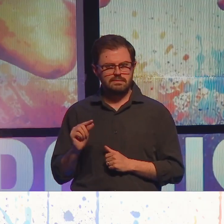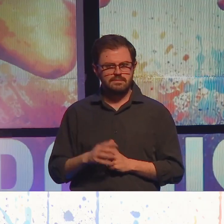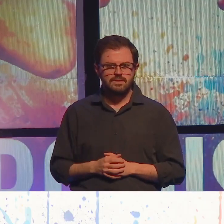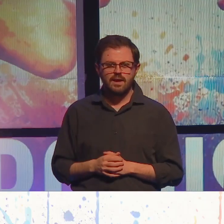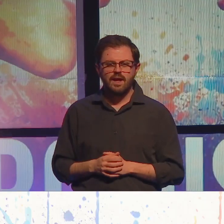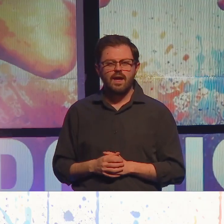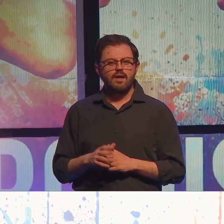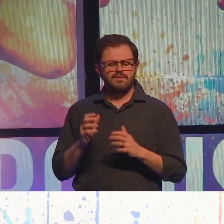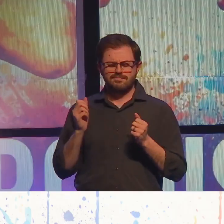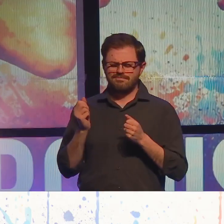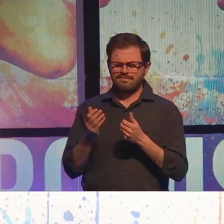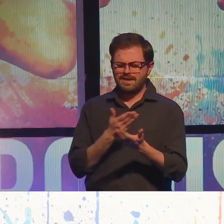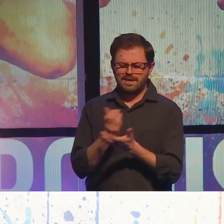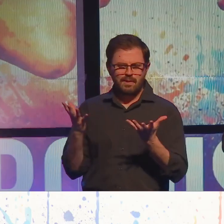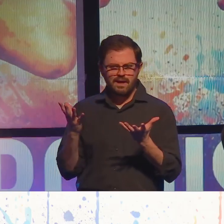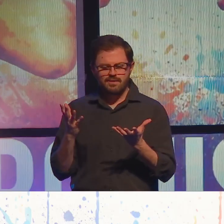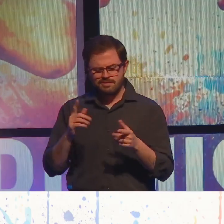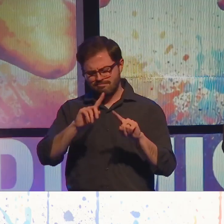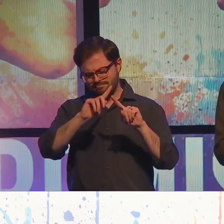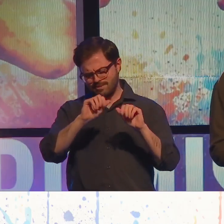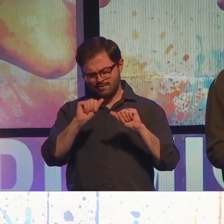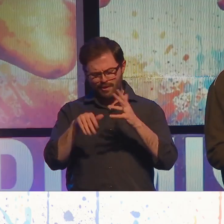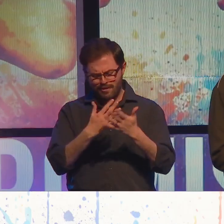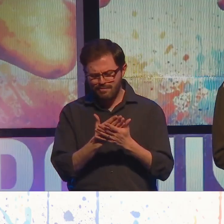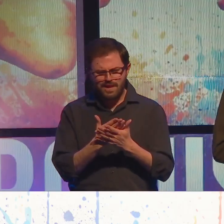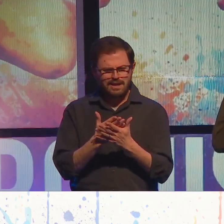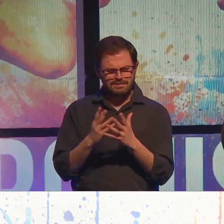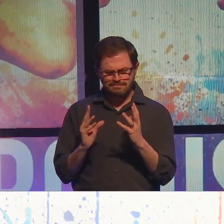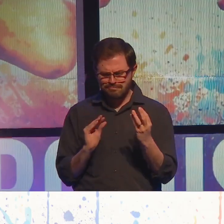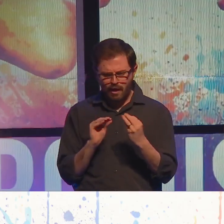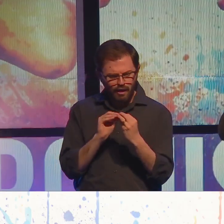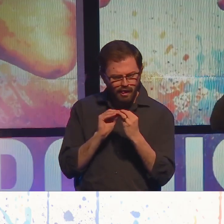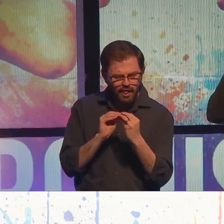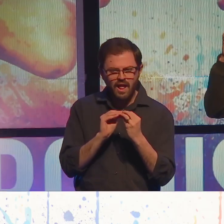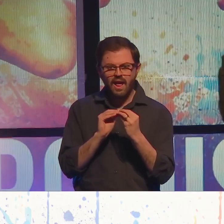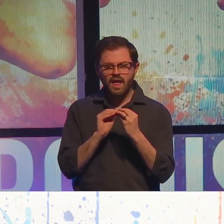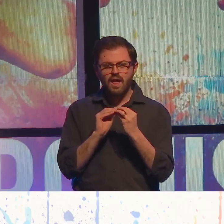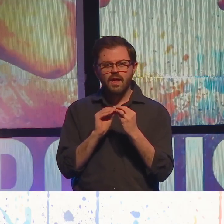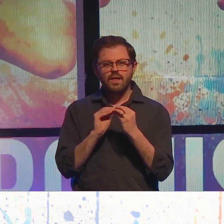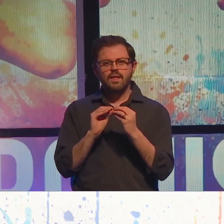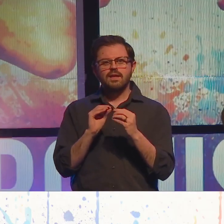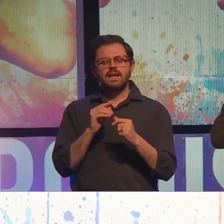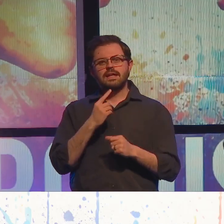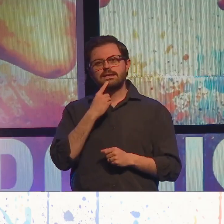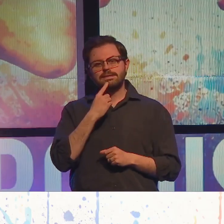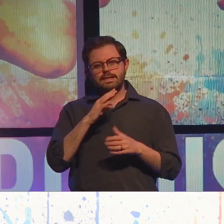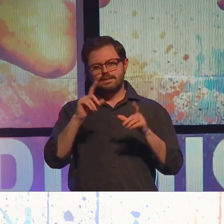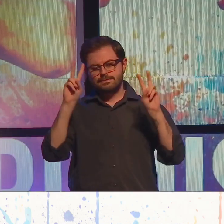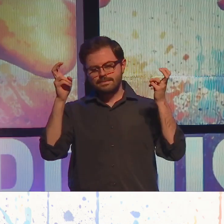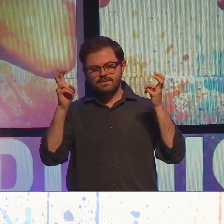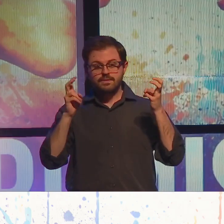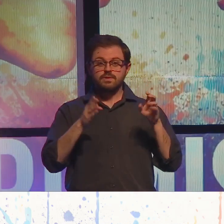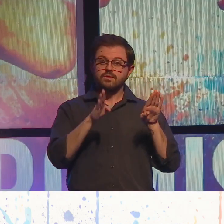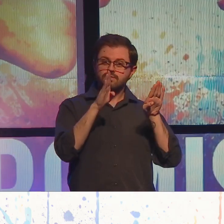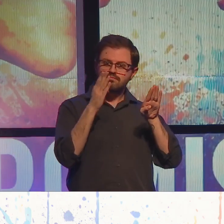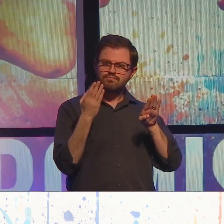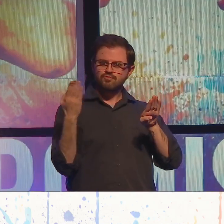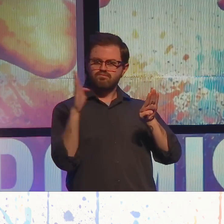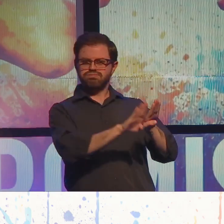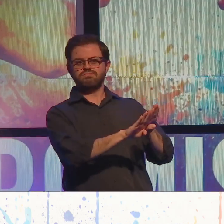So there's all this friction there, right? And it says, although the doors were shut, Jesus came and stood among them. And he